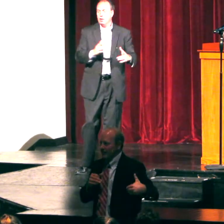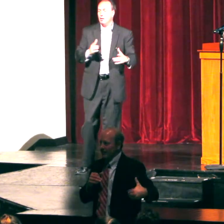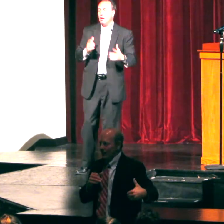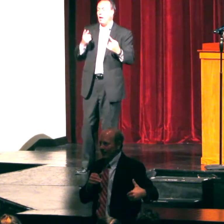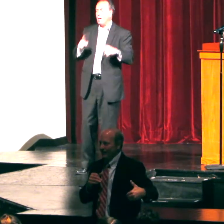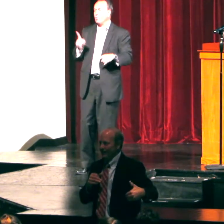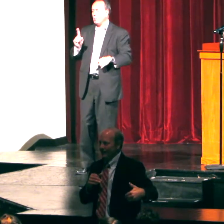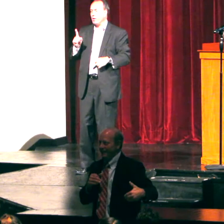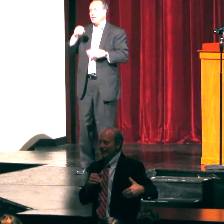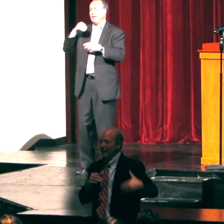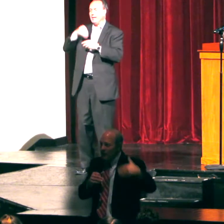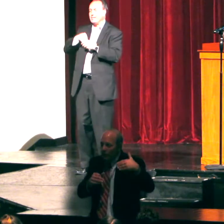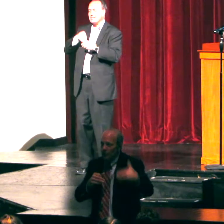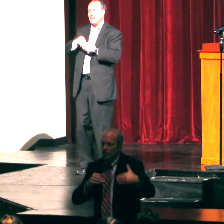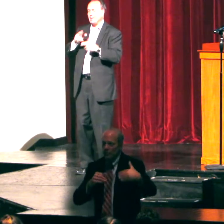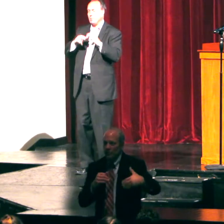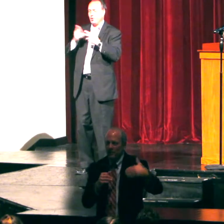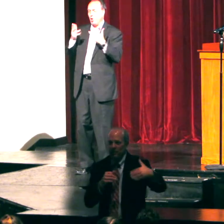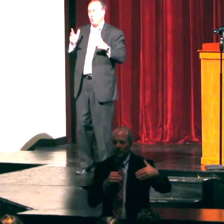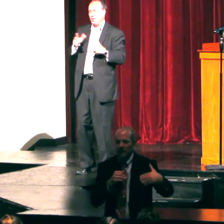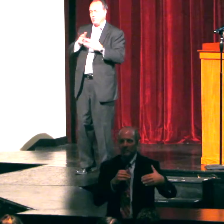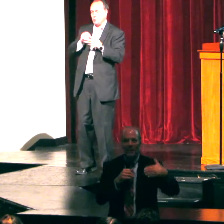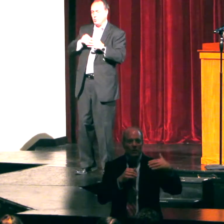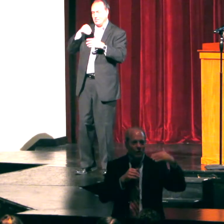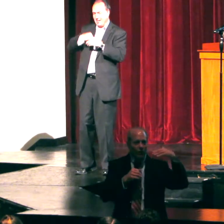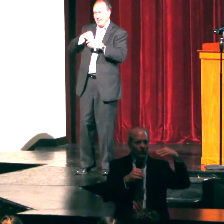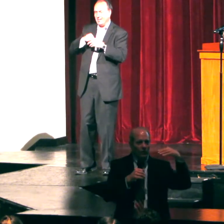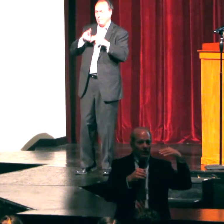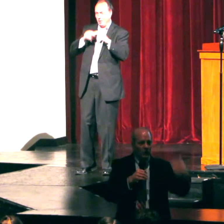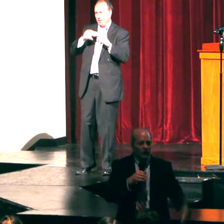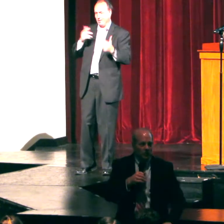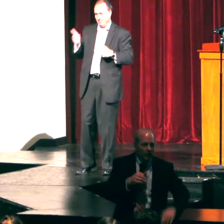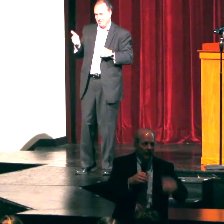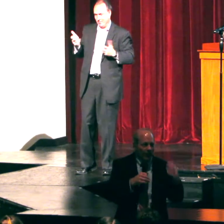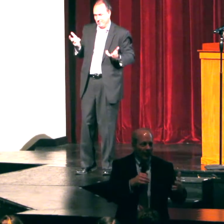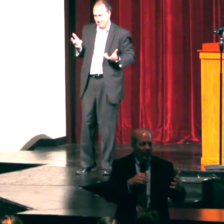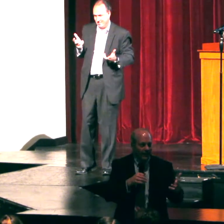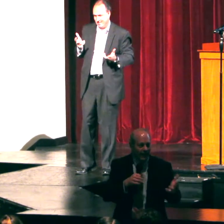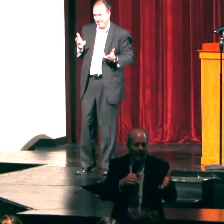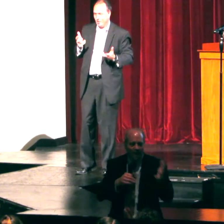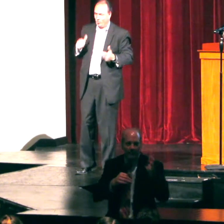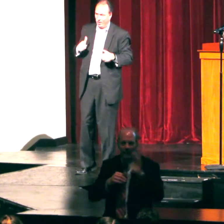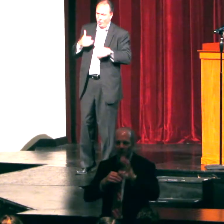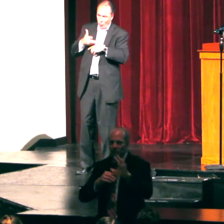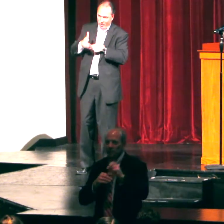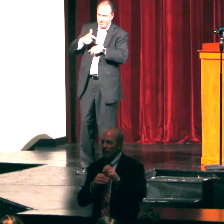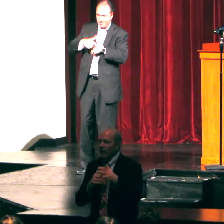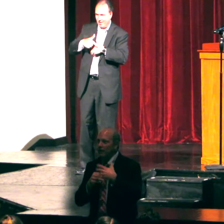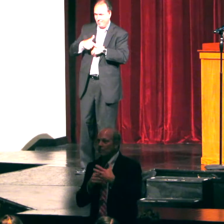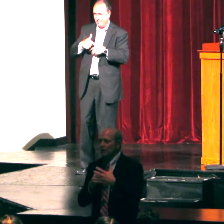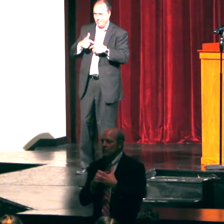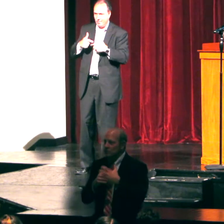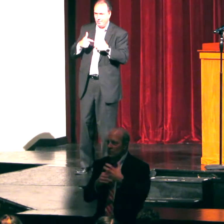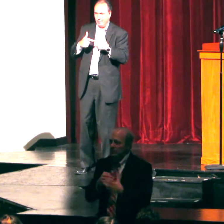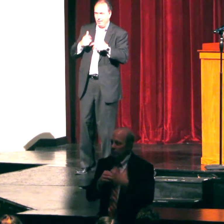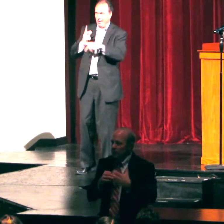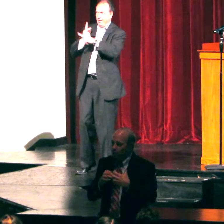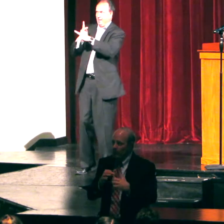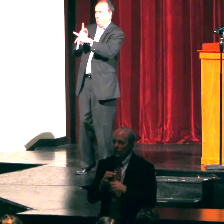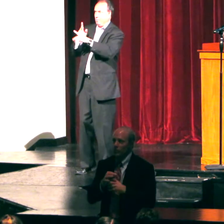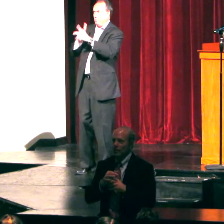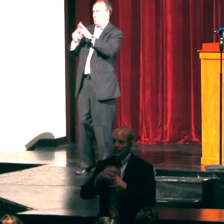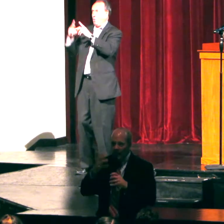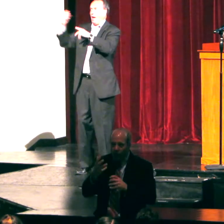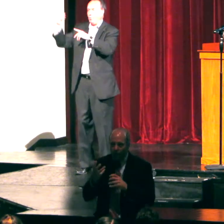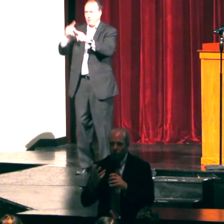building to start with. They were students in the building. So you could spend a lot of time keeping people out, but it's the